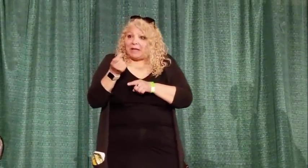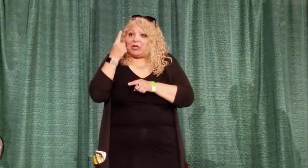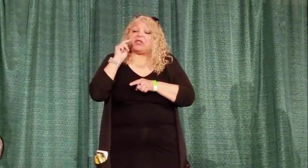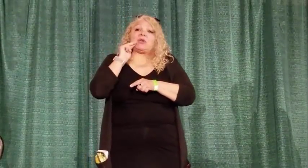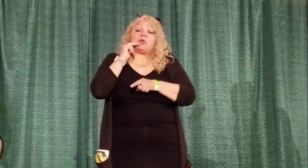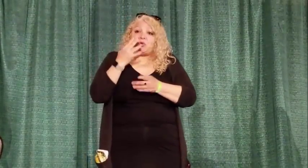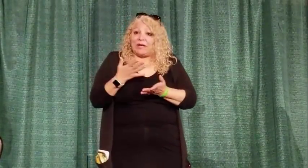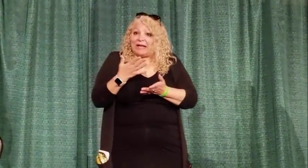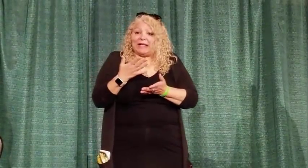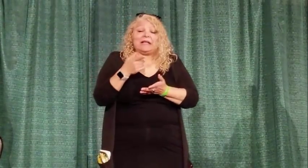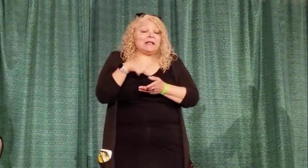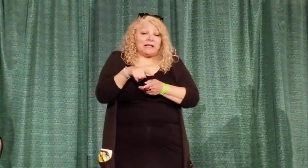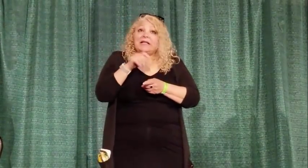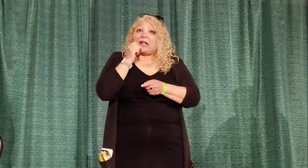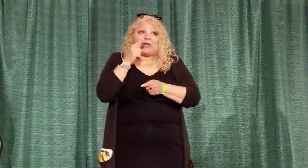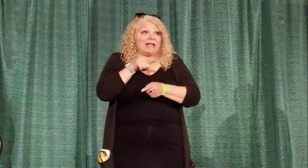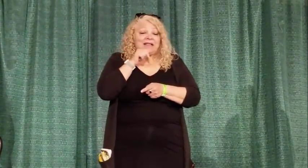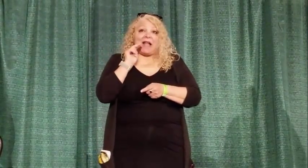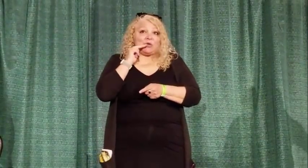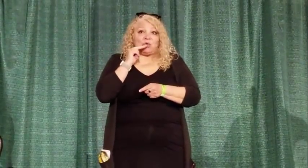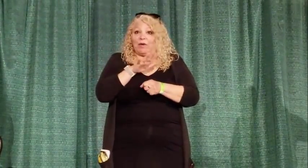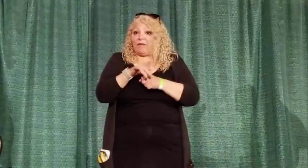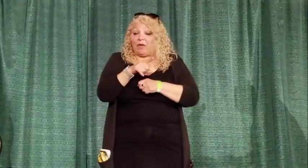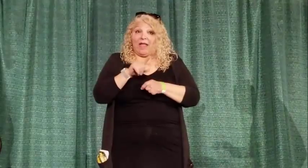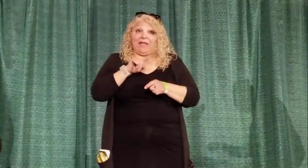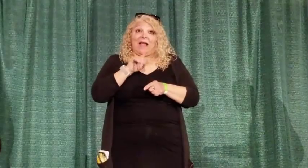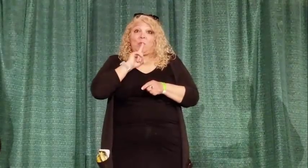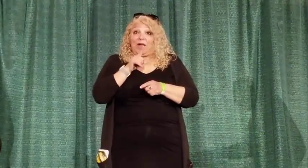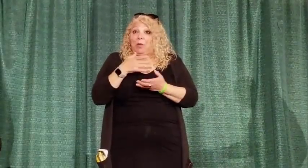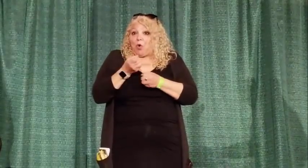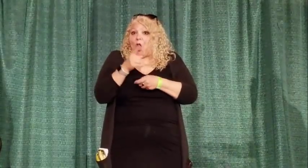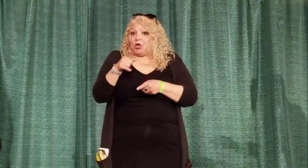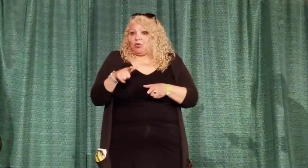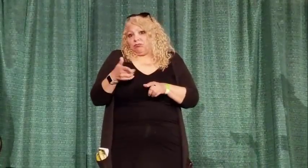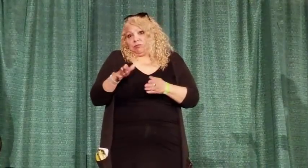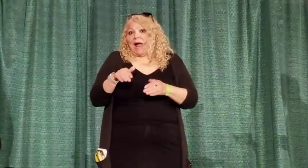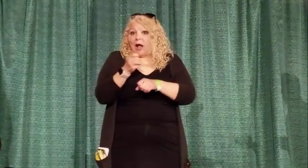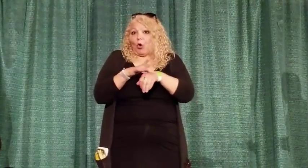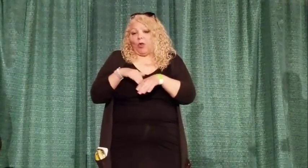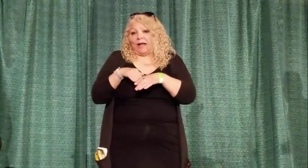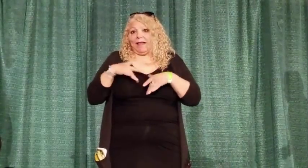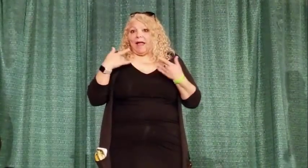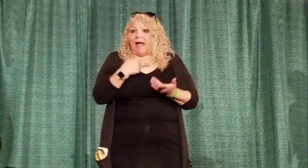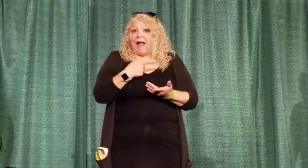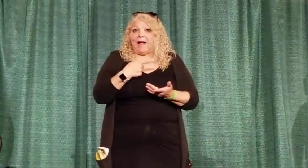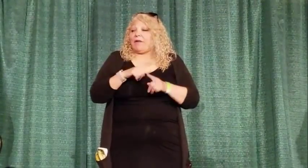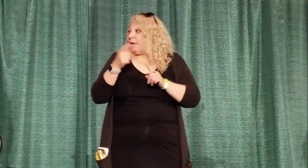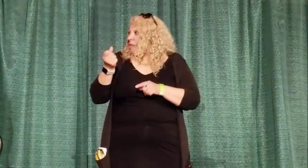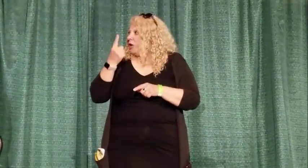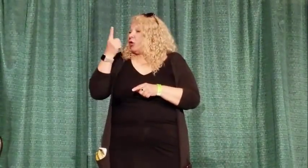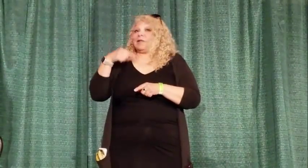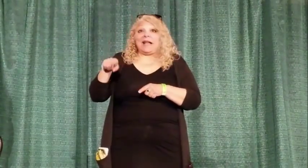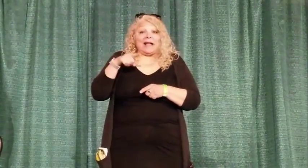load of micronutrients. That's the formula for a shortened lifespan. This diet with less than 10% of calories from produce, and of course